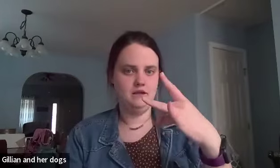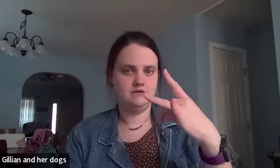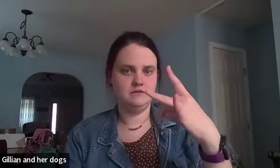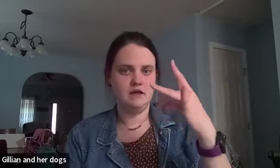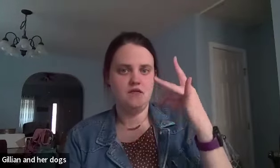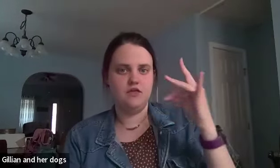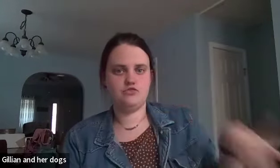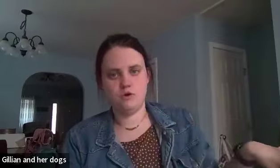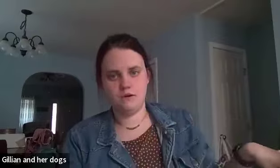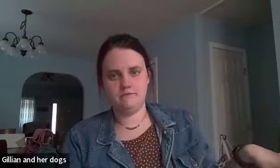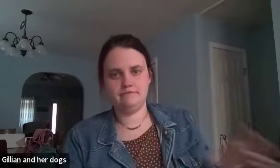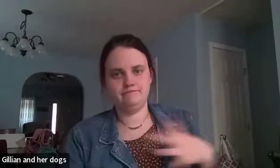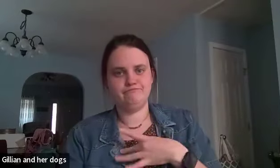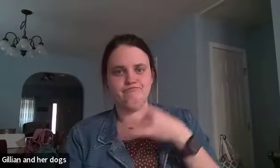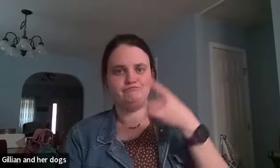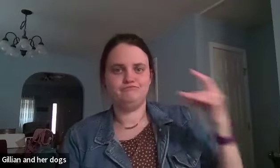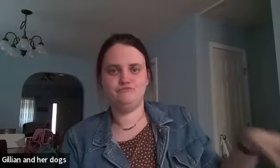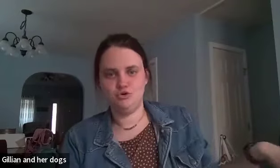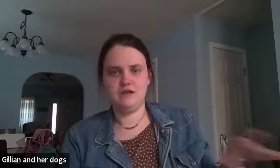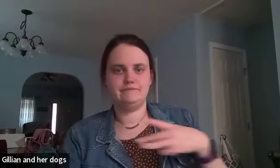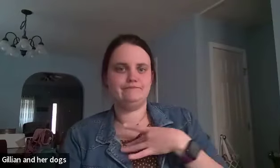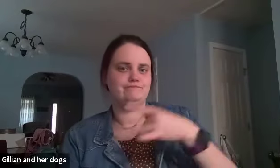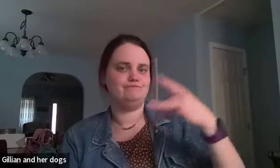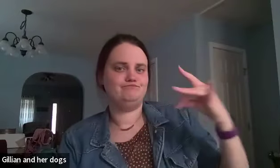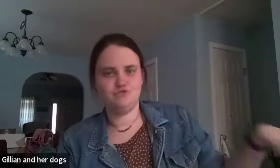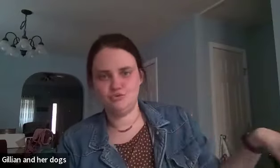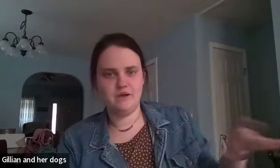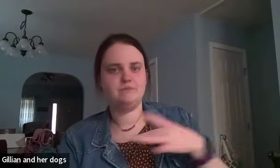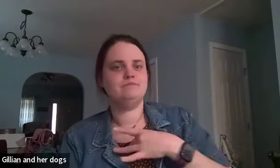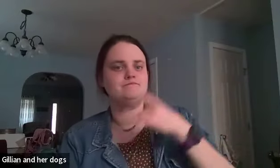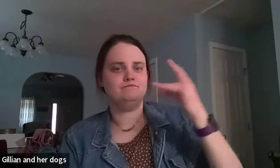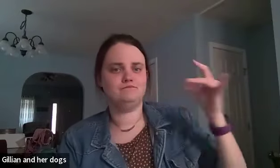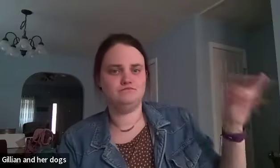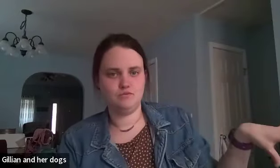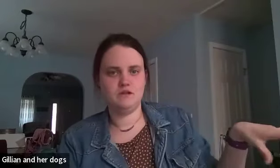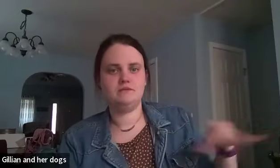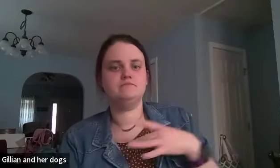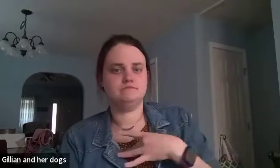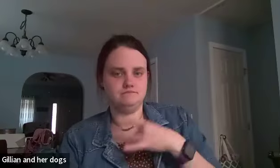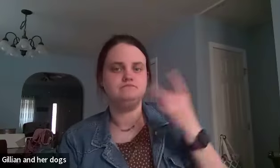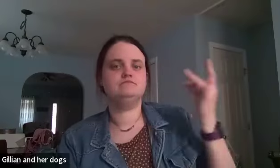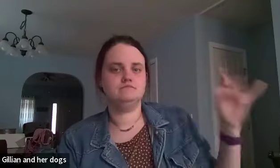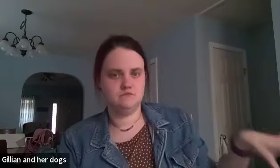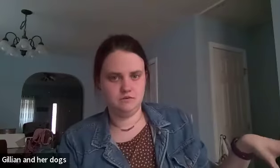like and then throw it away. Don't like, don't like, don't like. Don't